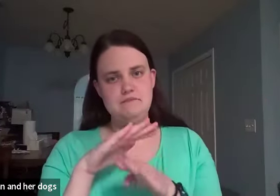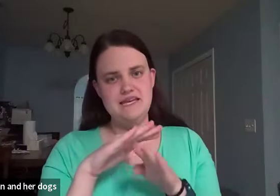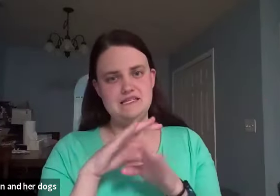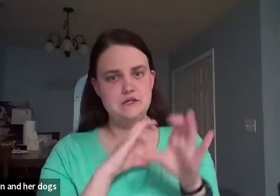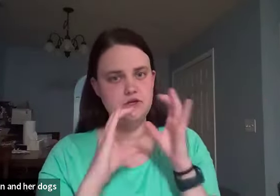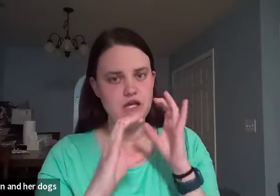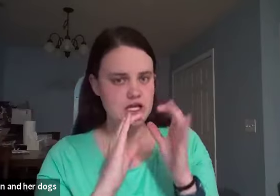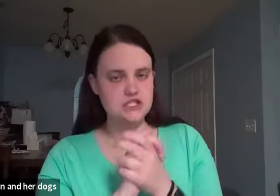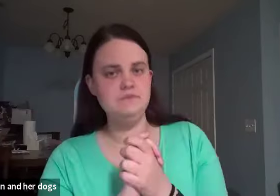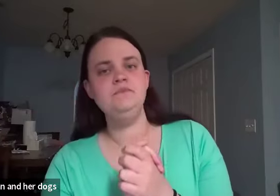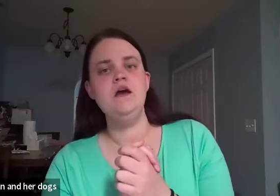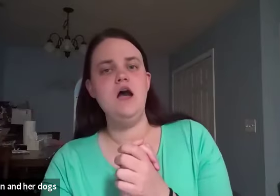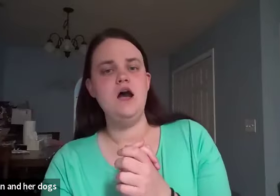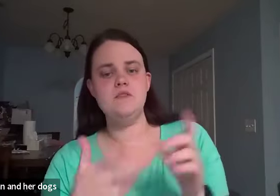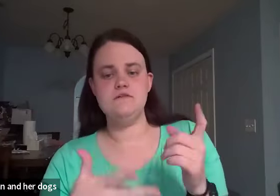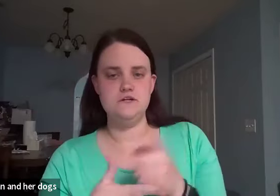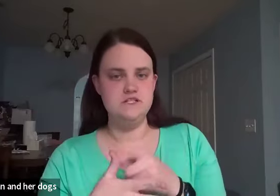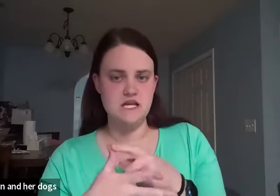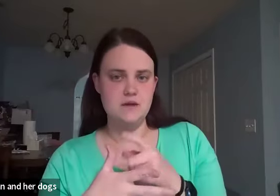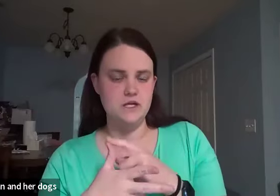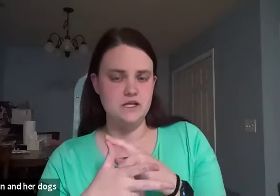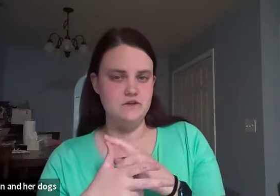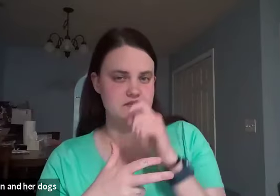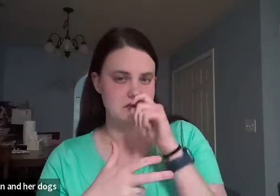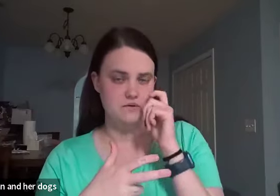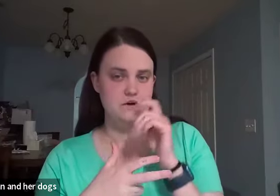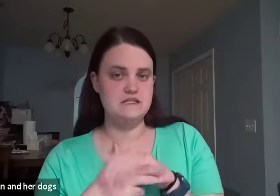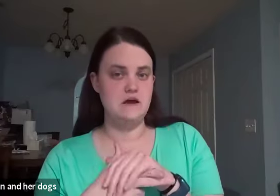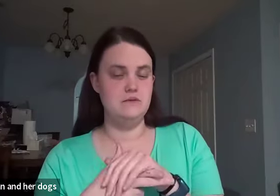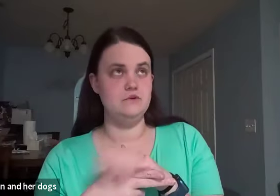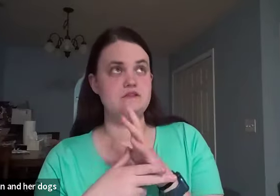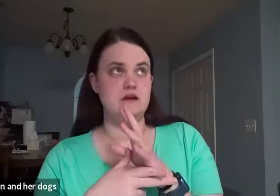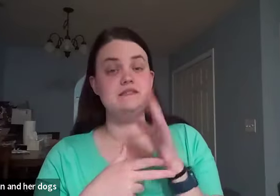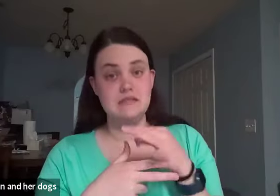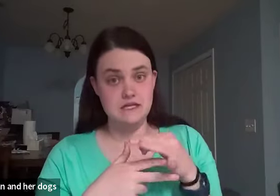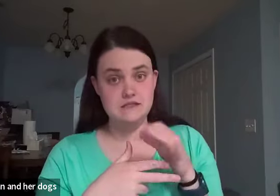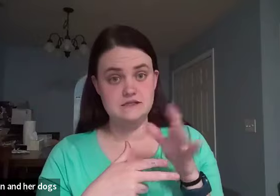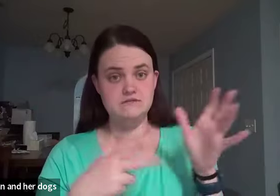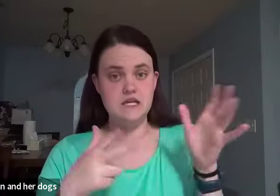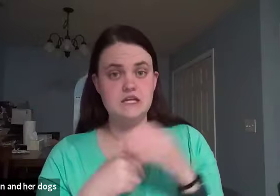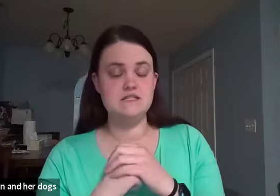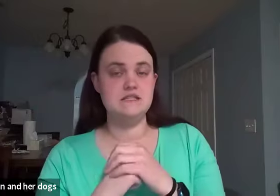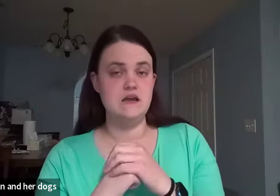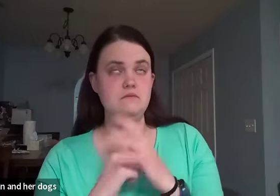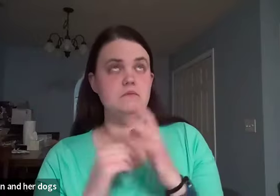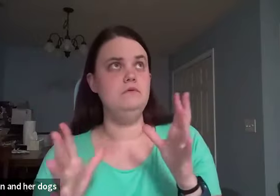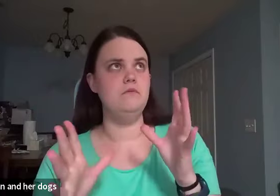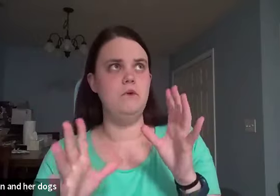very basic communication. The first thing I'm going to give you the sign for is, the sentence is the sign. Oh,